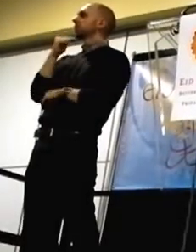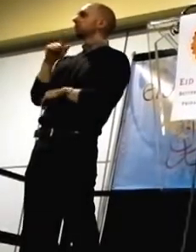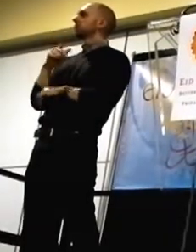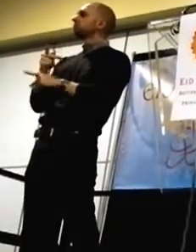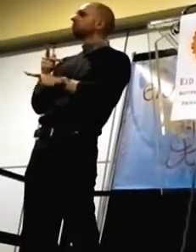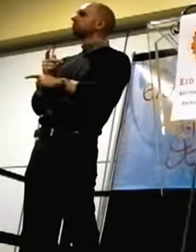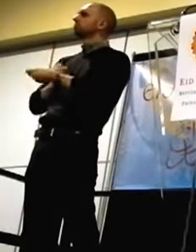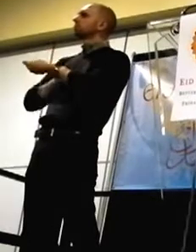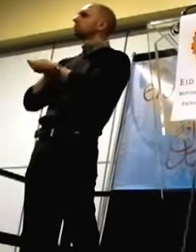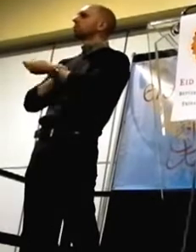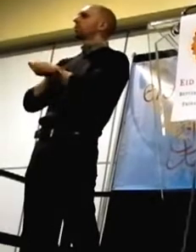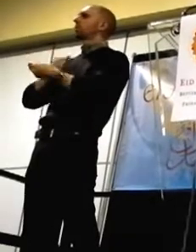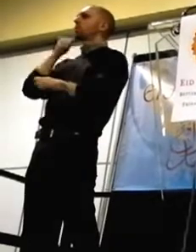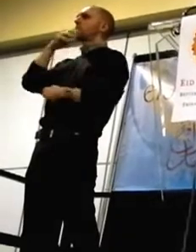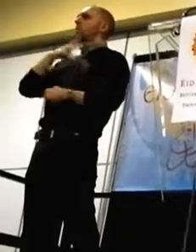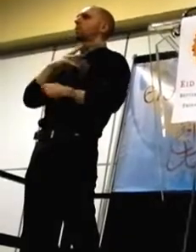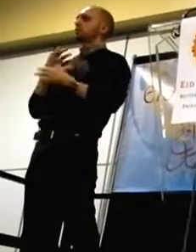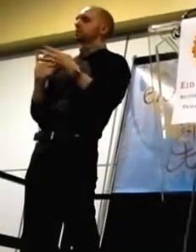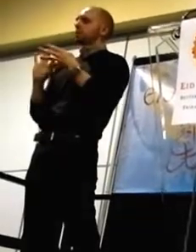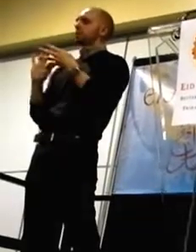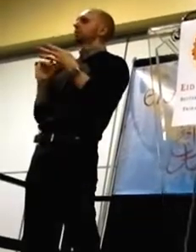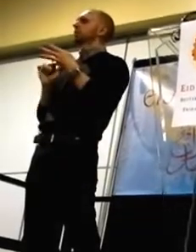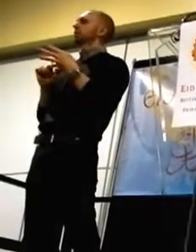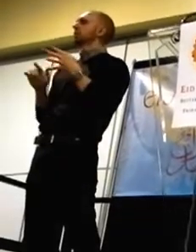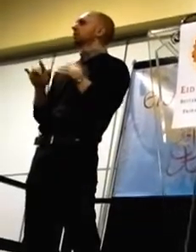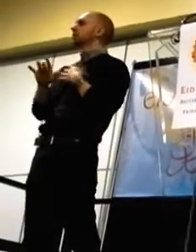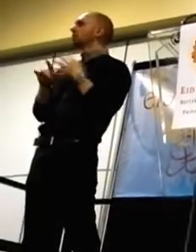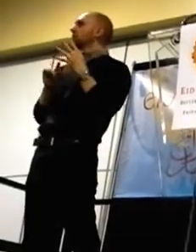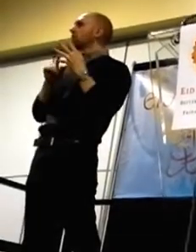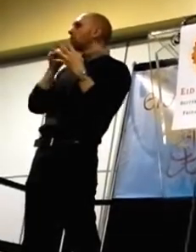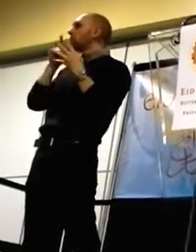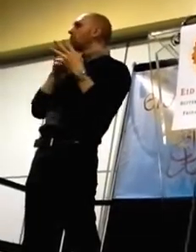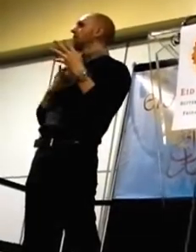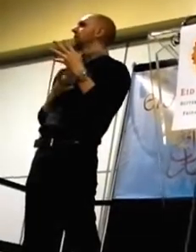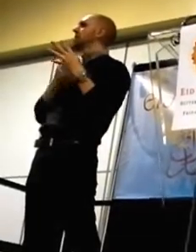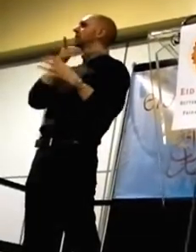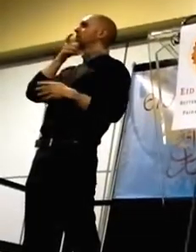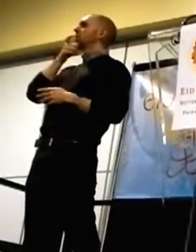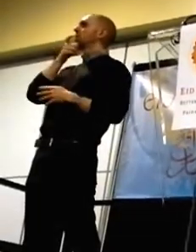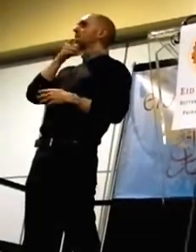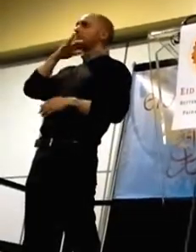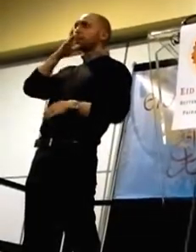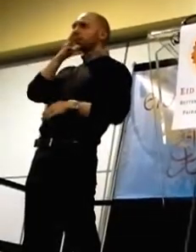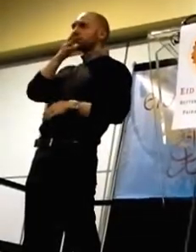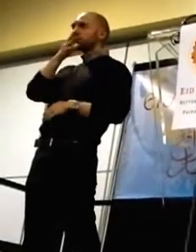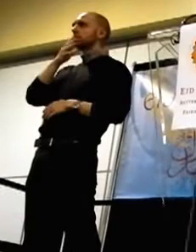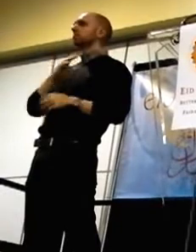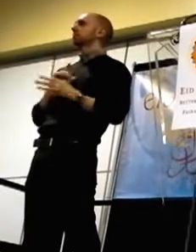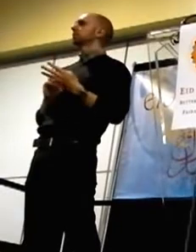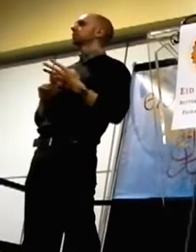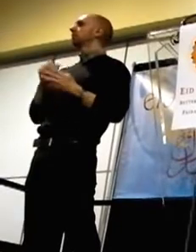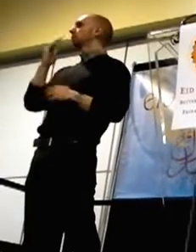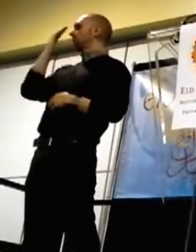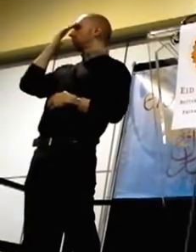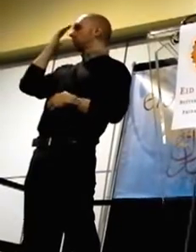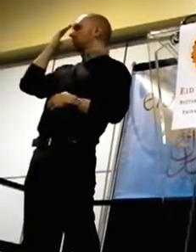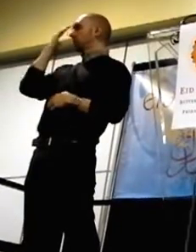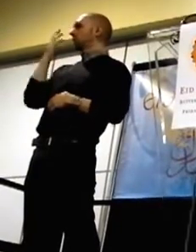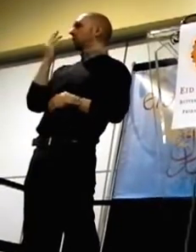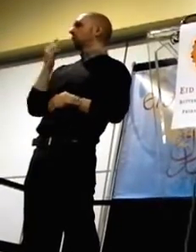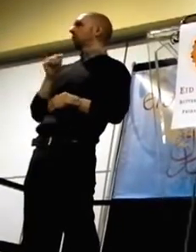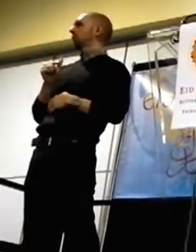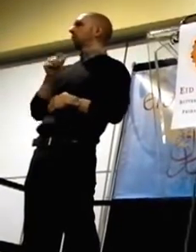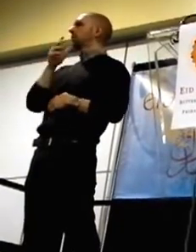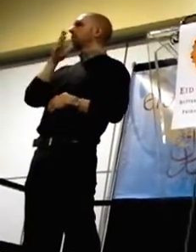care of women, whether they are your mothers, because we know that paradise flows under the